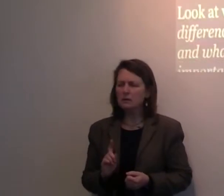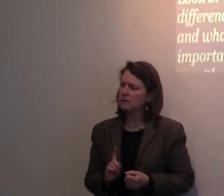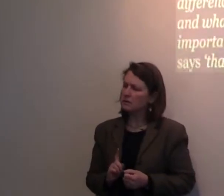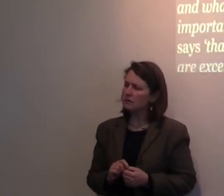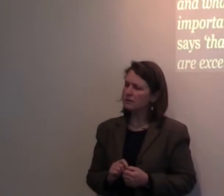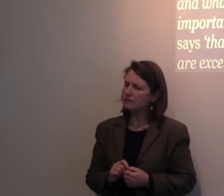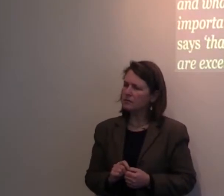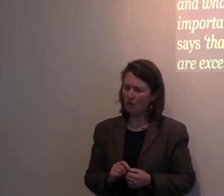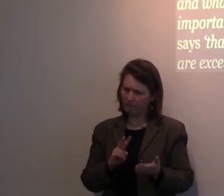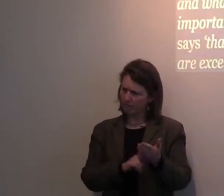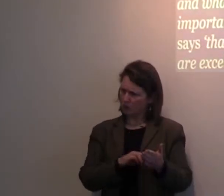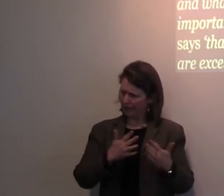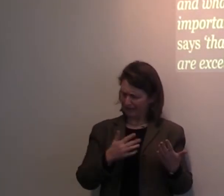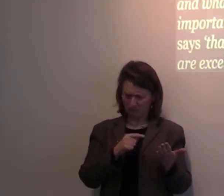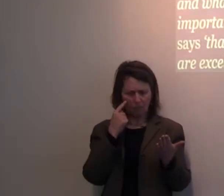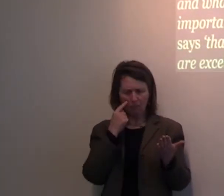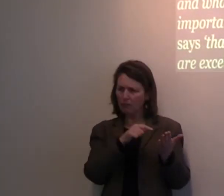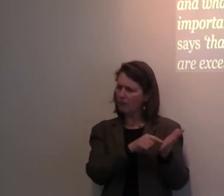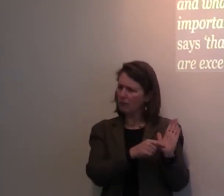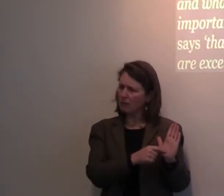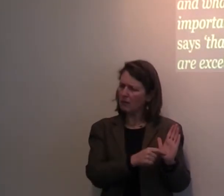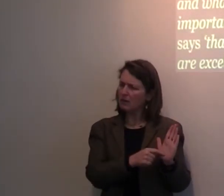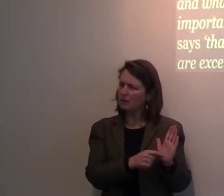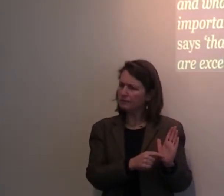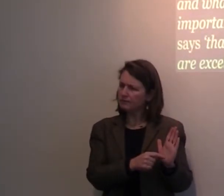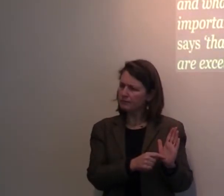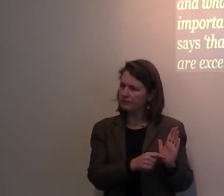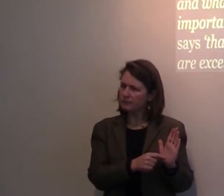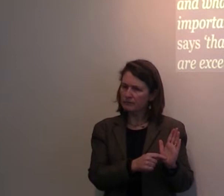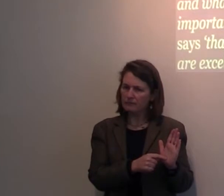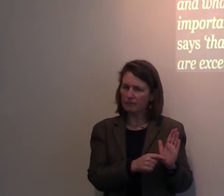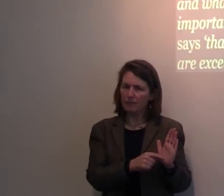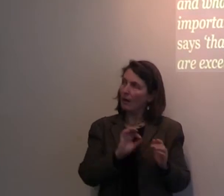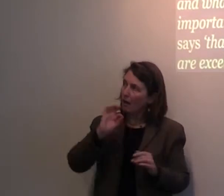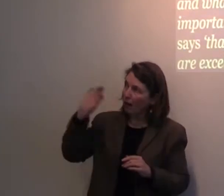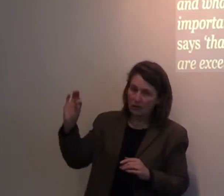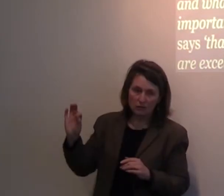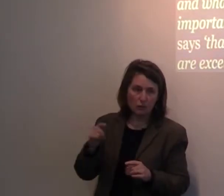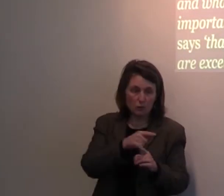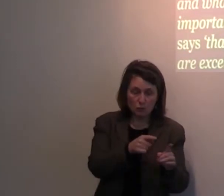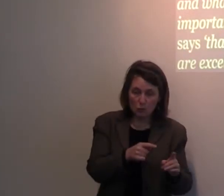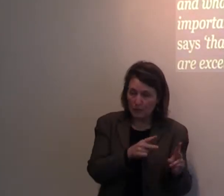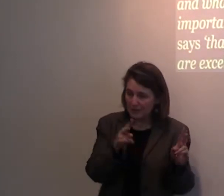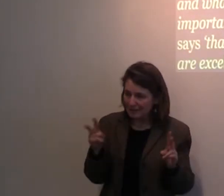Look at verse 10. Quote, that you will see the difference between what is